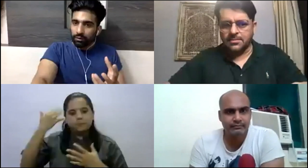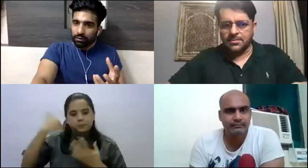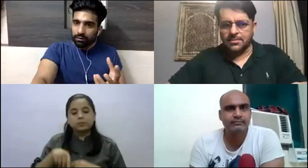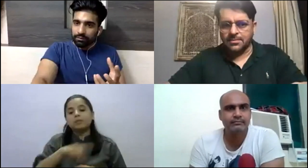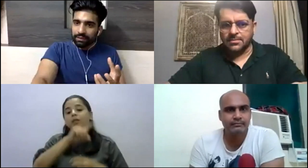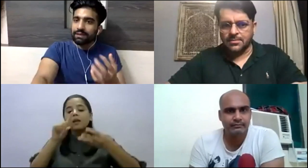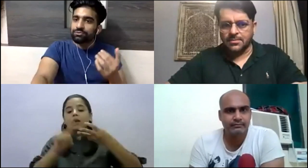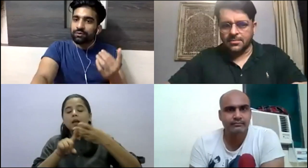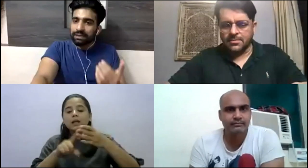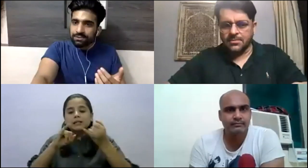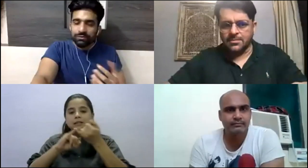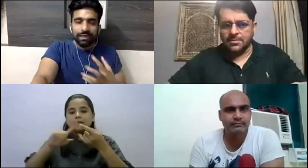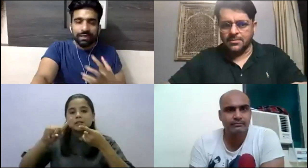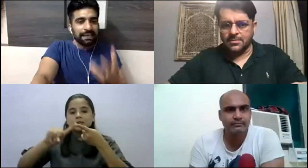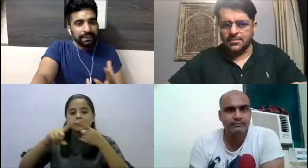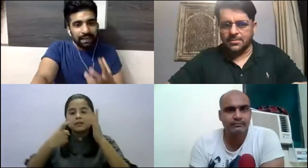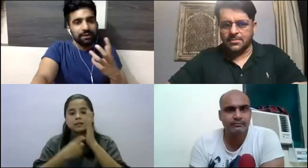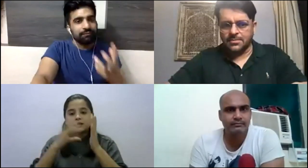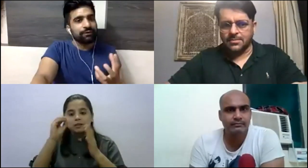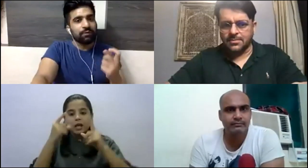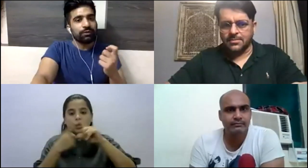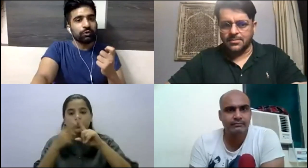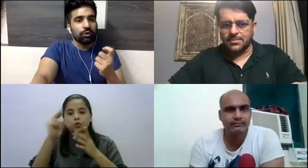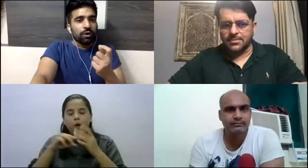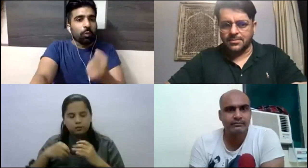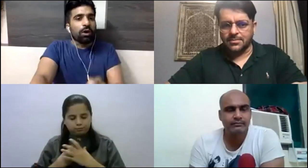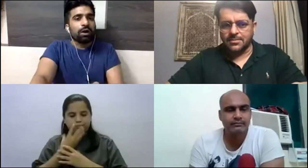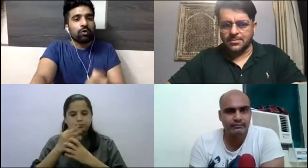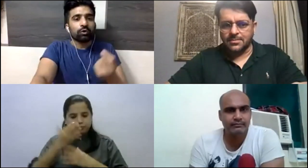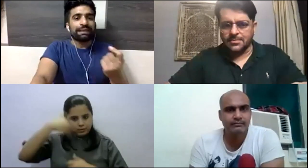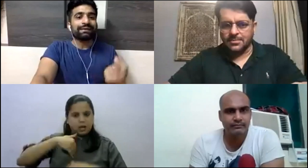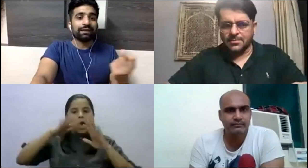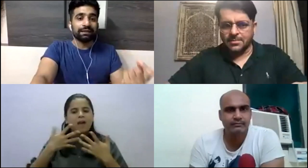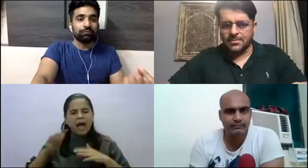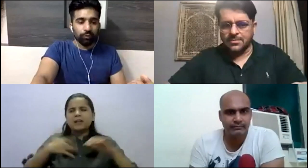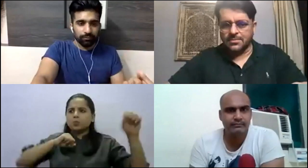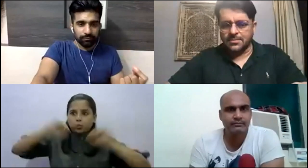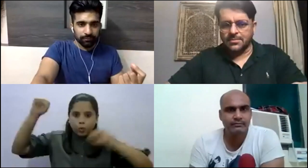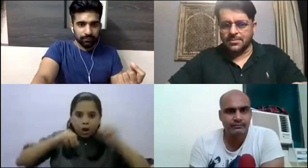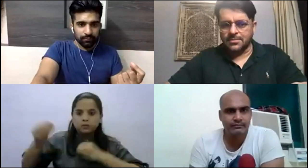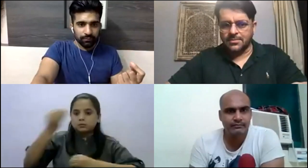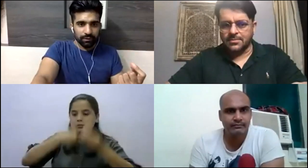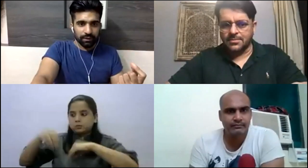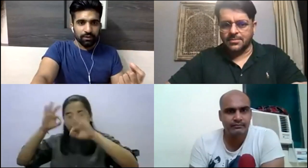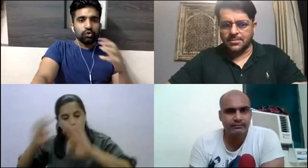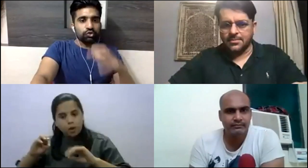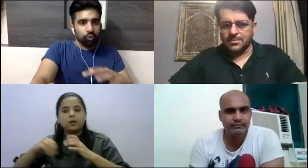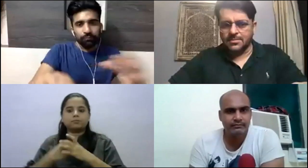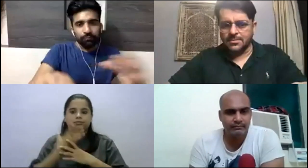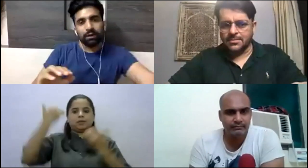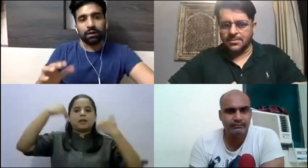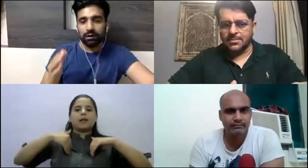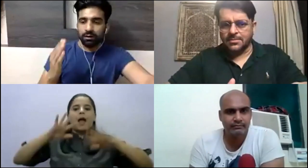serotonin that gets released anytime and every time when you work out or eat healthy food. Okay.